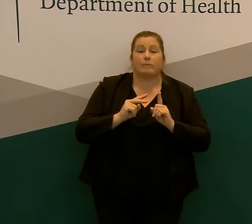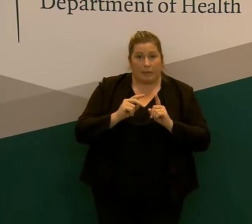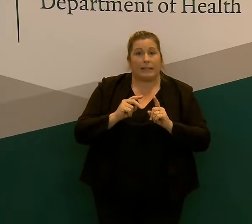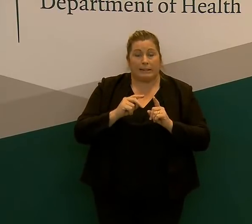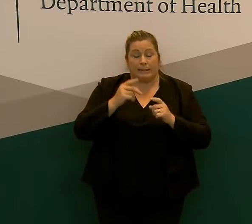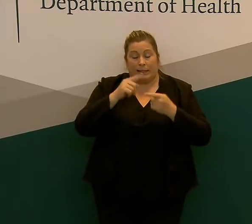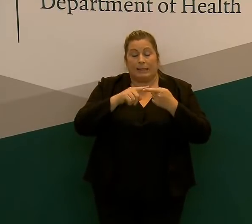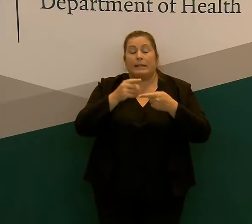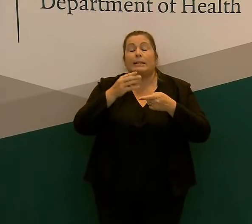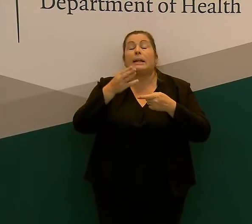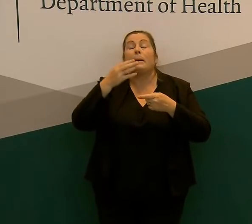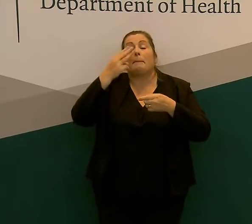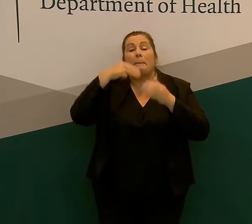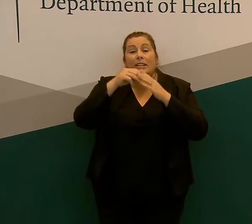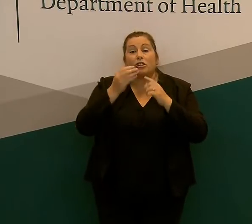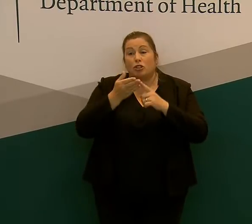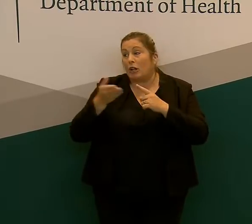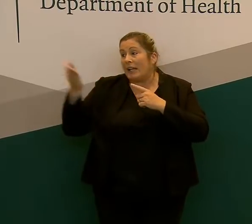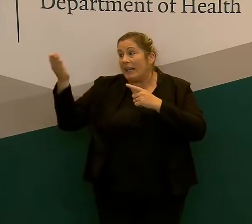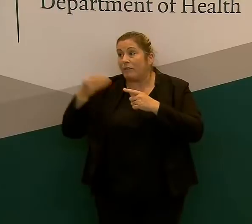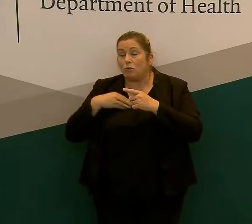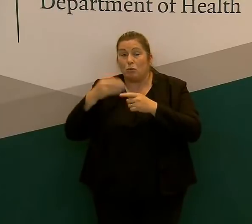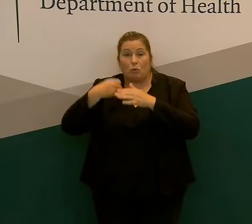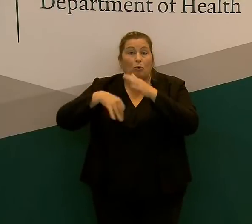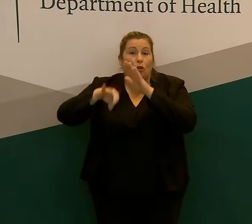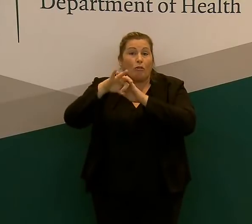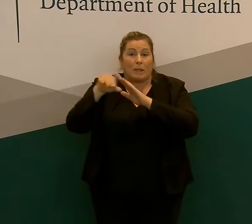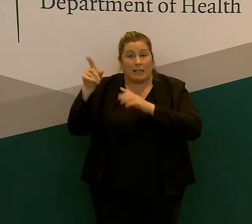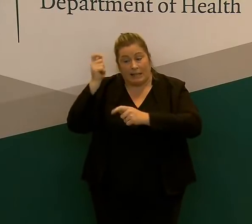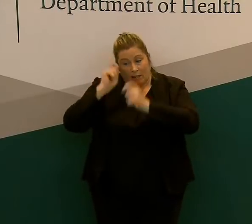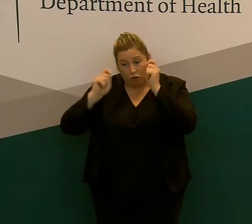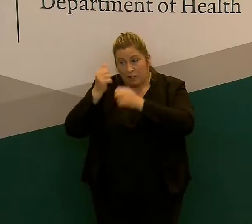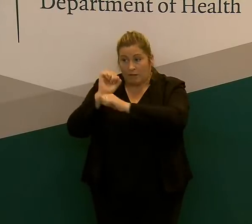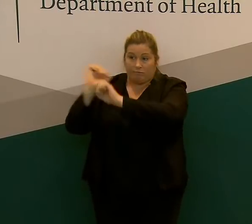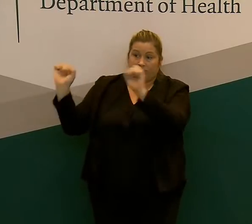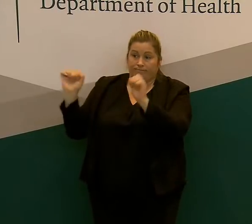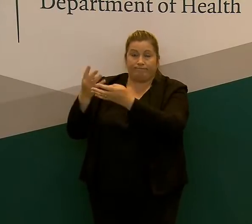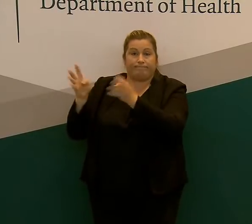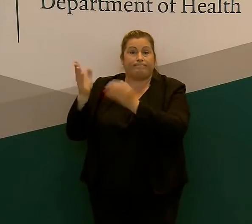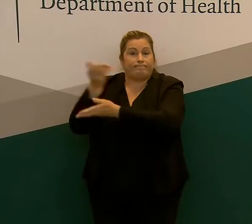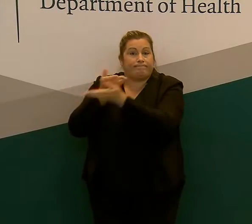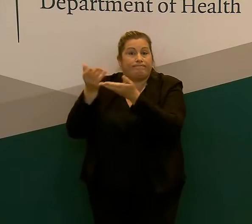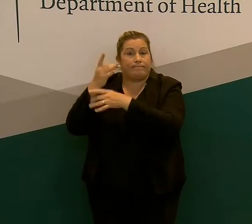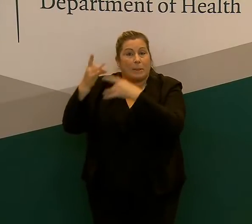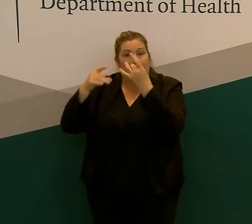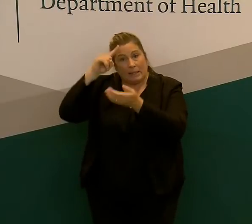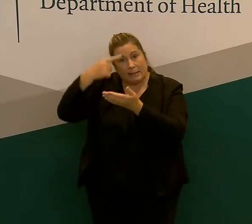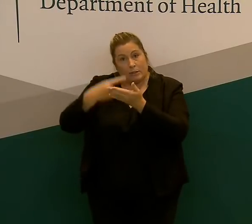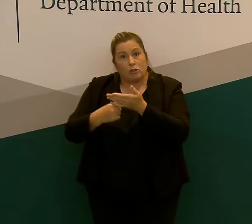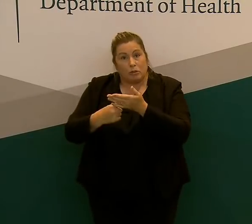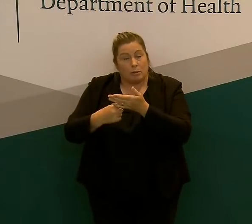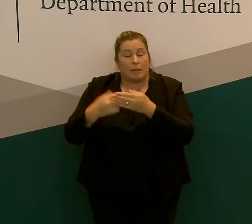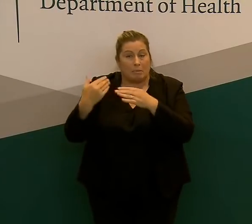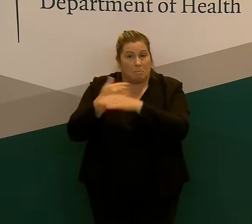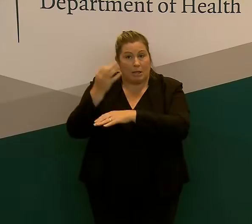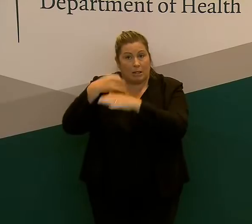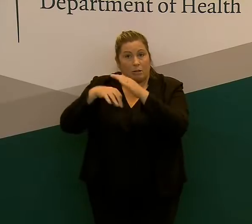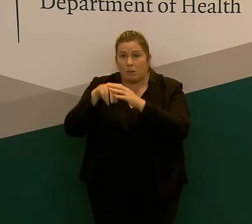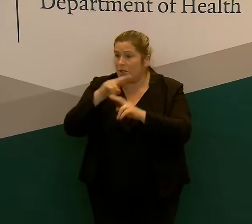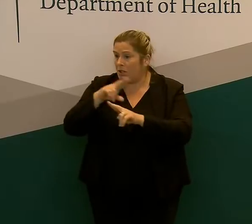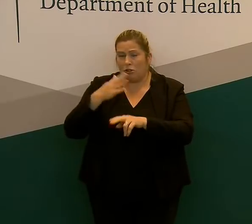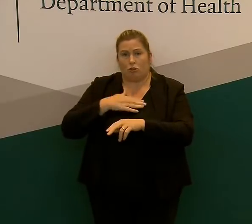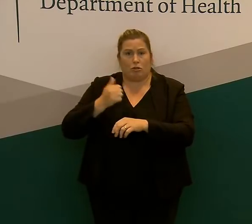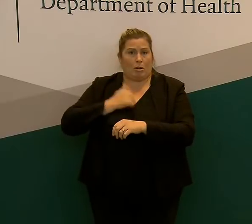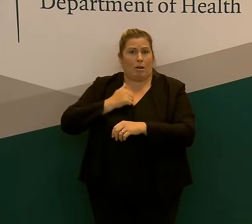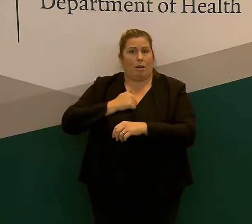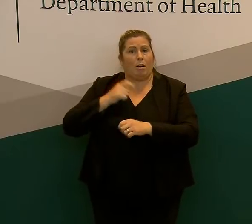considerations to government, and they're considered just like any other important decision by government on the basis of not just our considerations but all